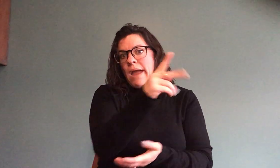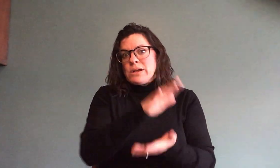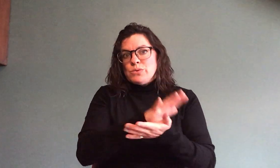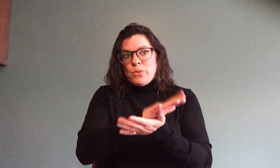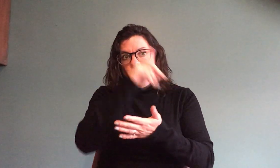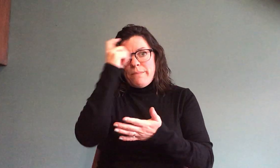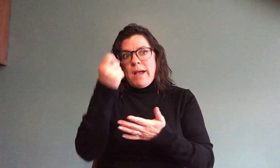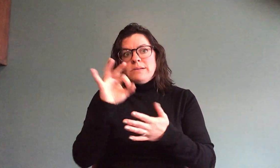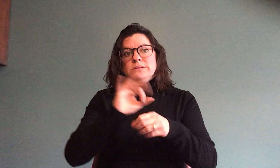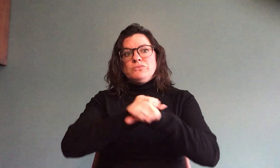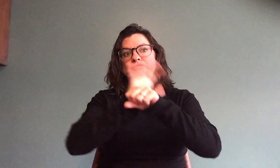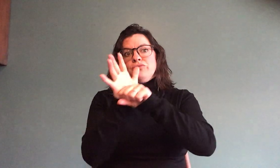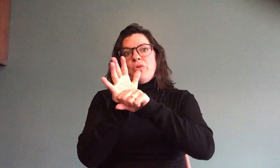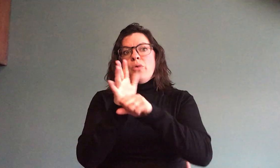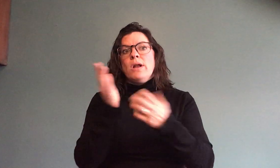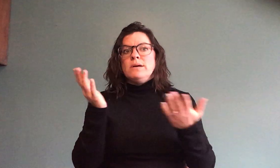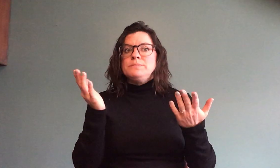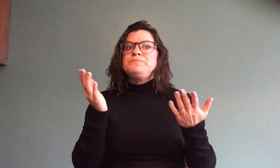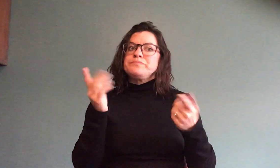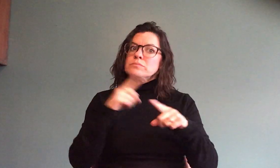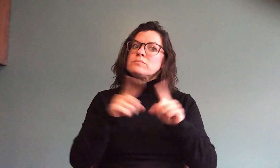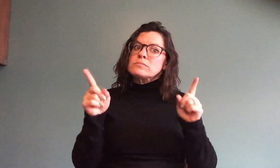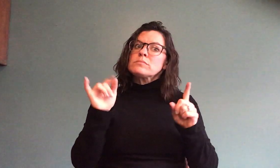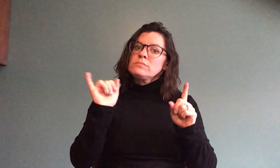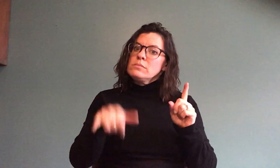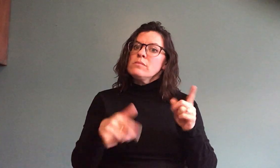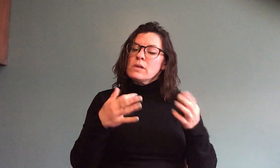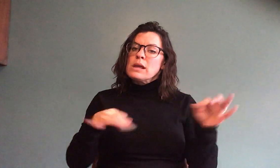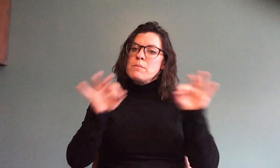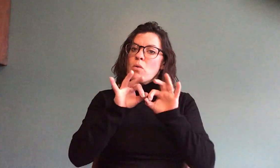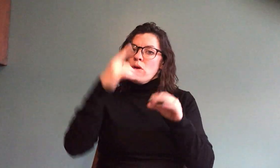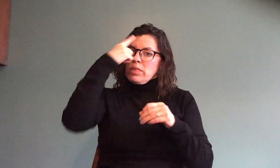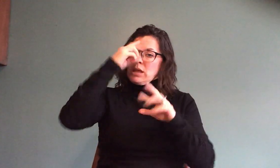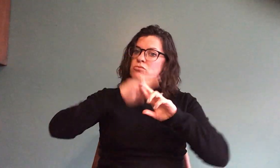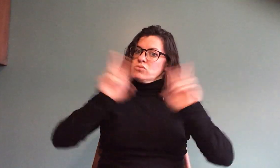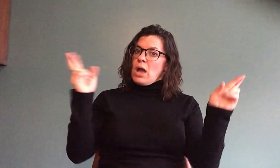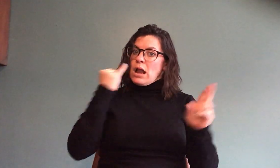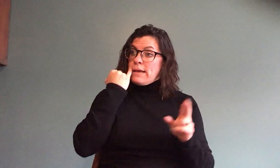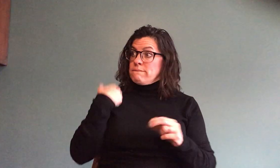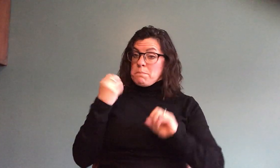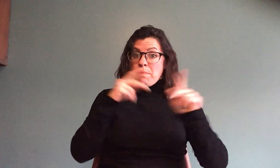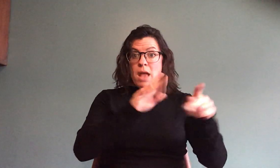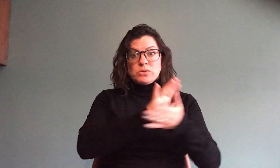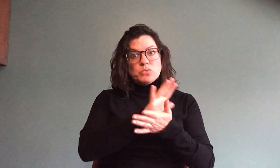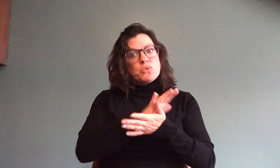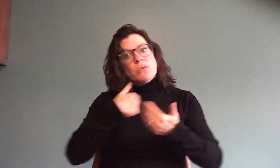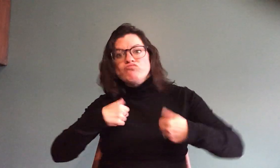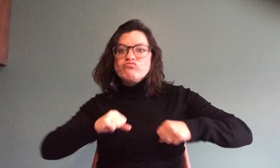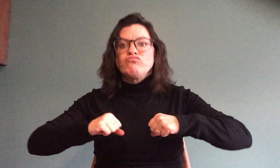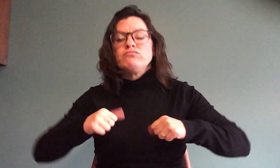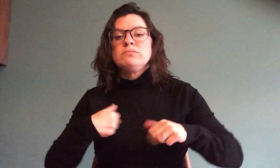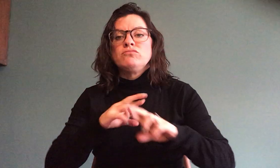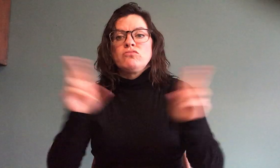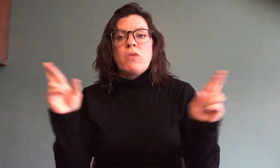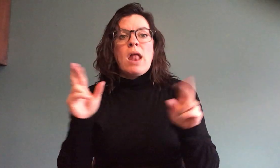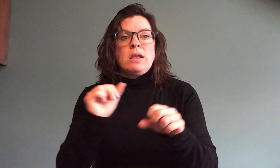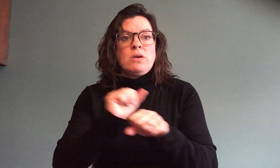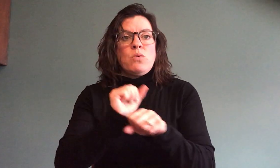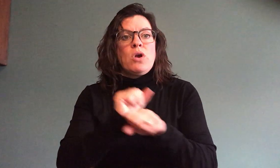important to remember. All right, roadway hazards, something else you want to watch for.